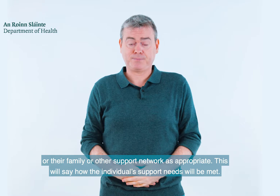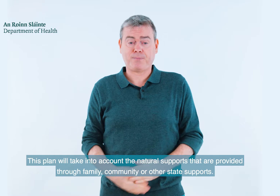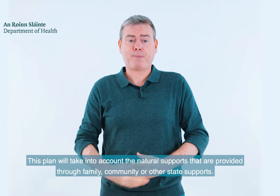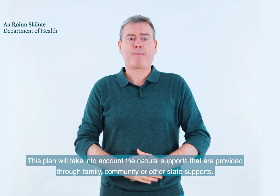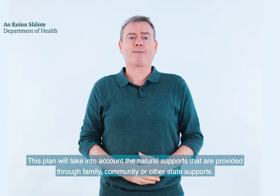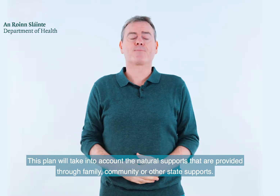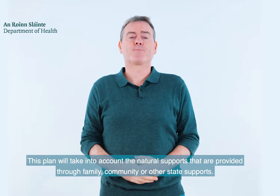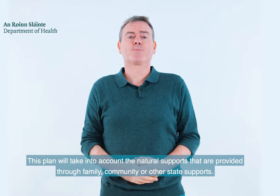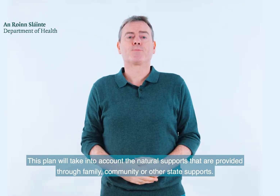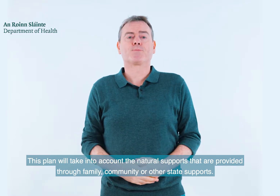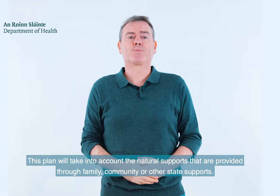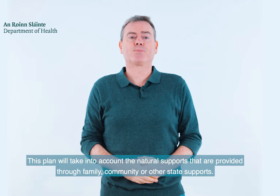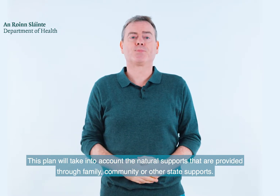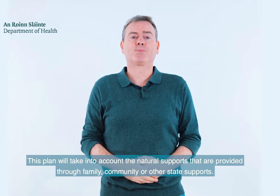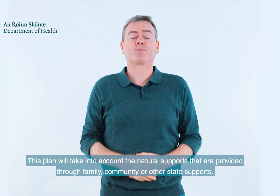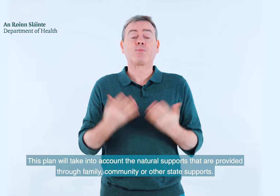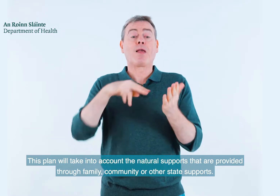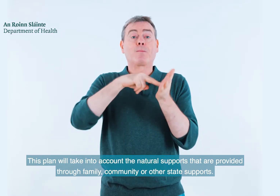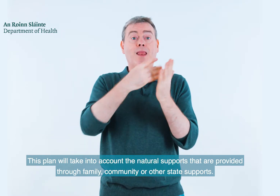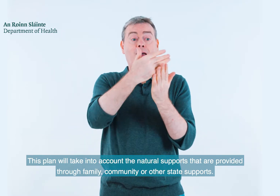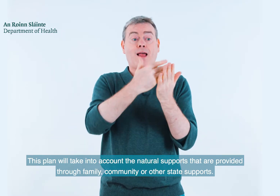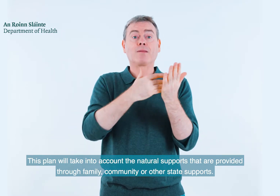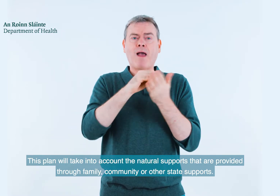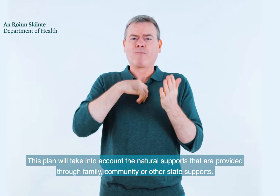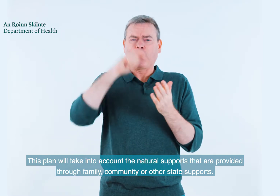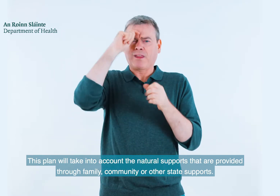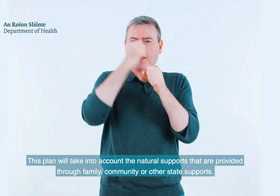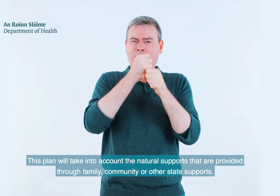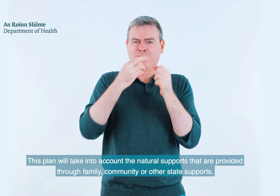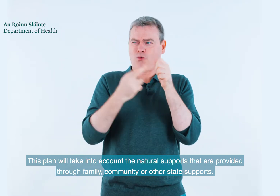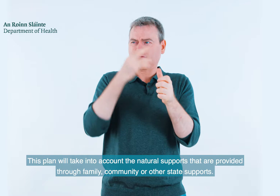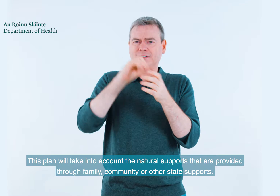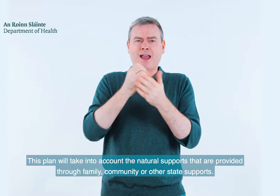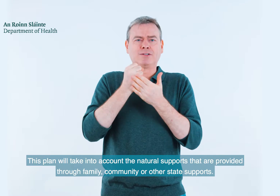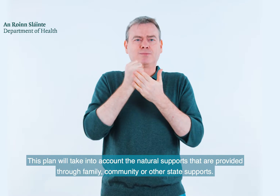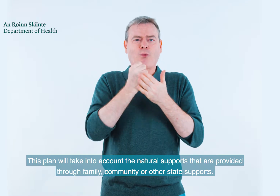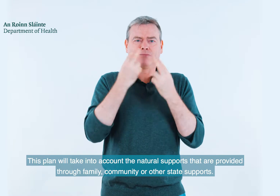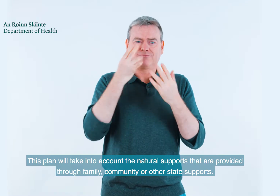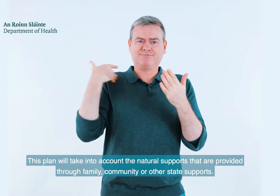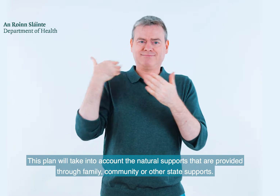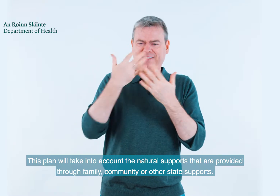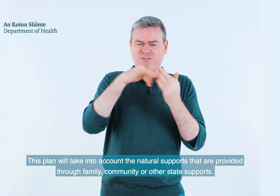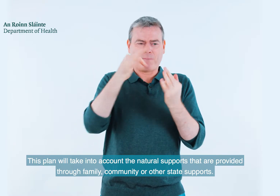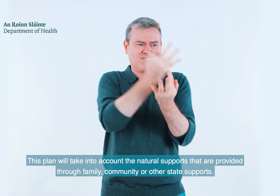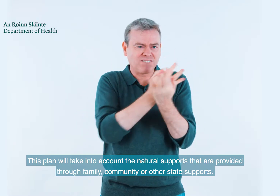This plan will take into account the natural supports that are provided through family, community or other state supports.